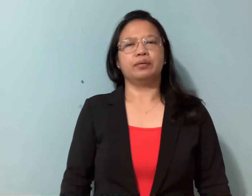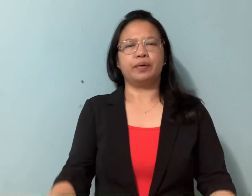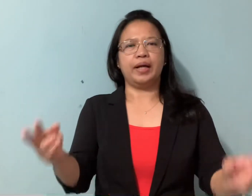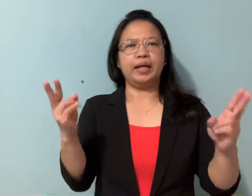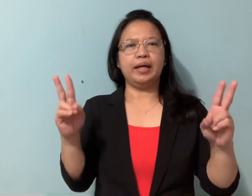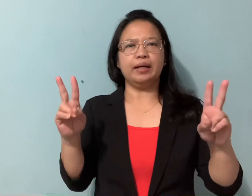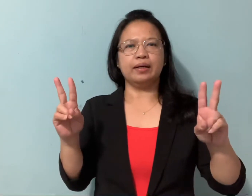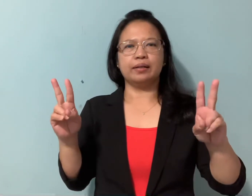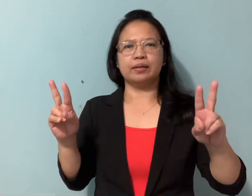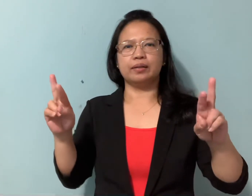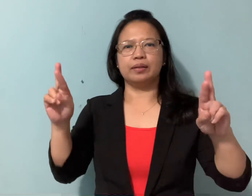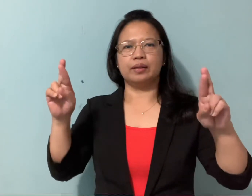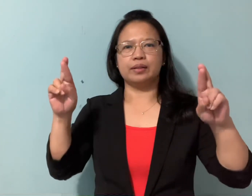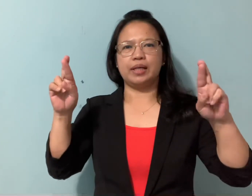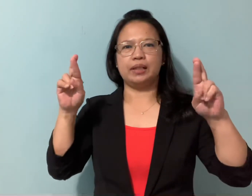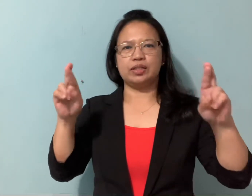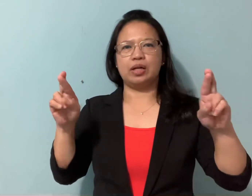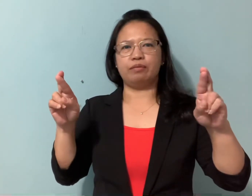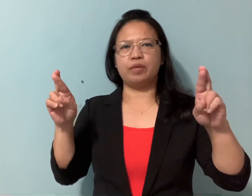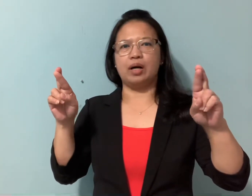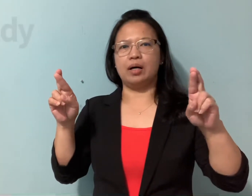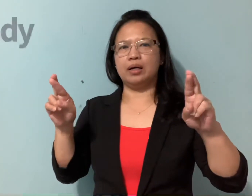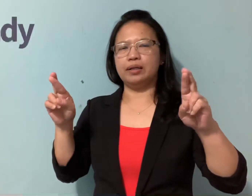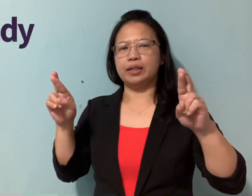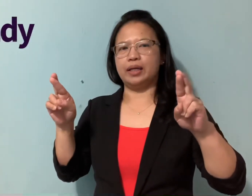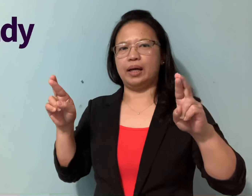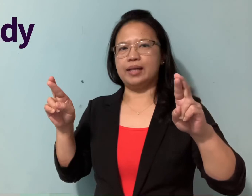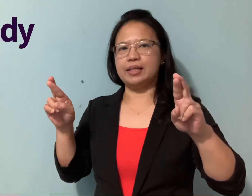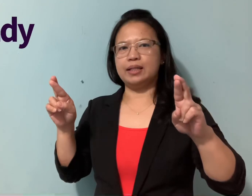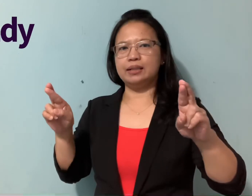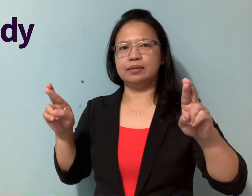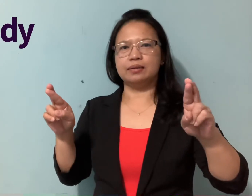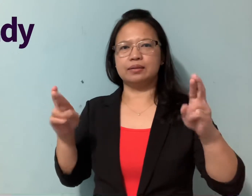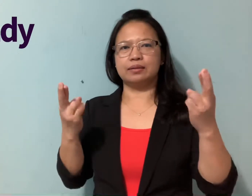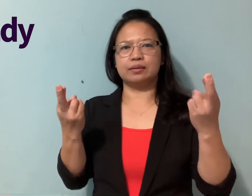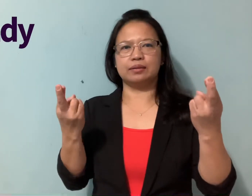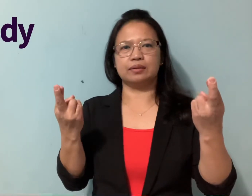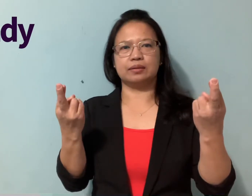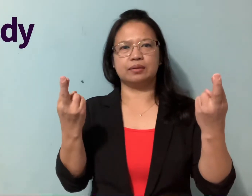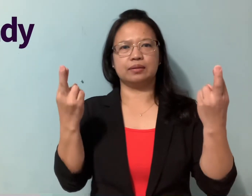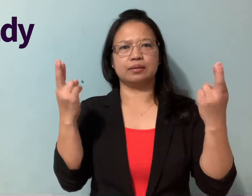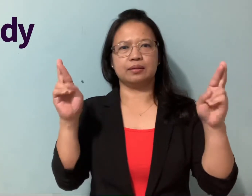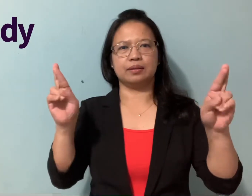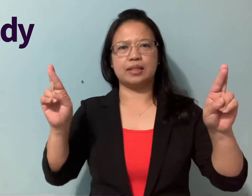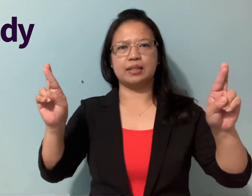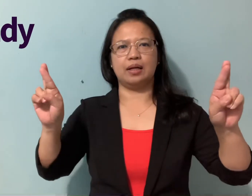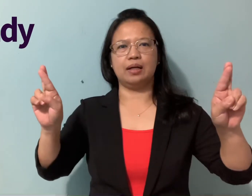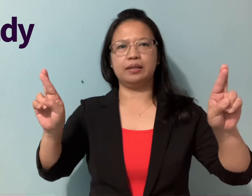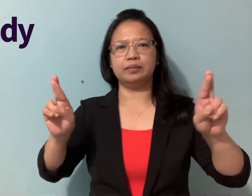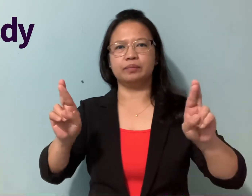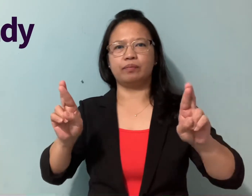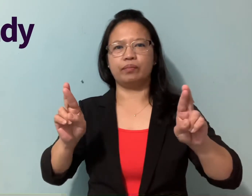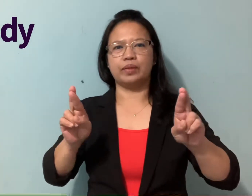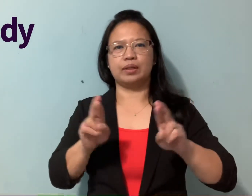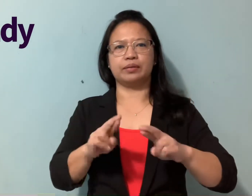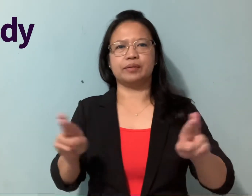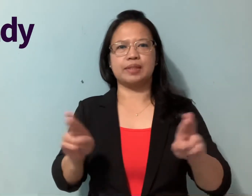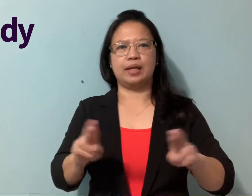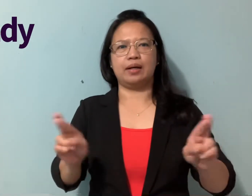ready? Take the shape of the R in ASL. That's the R. Say,